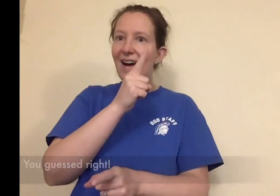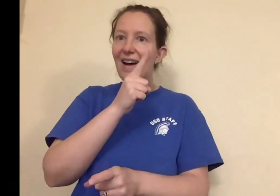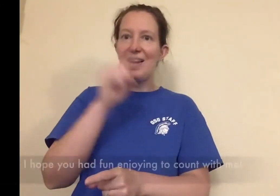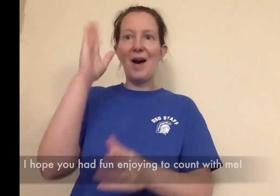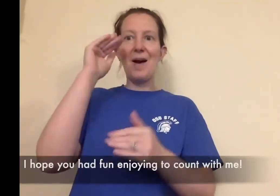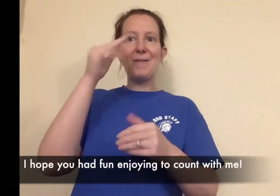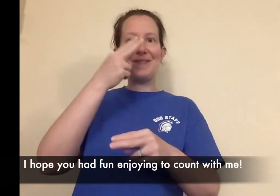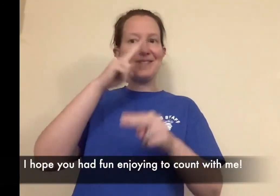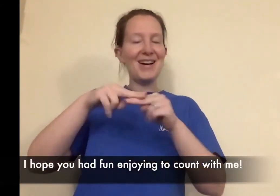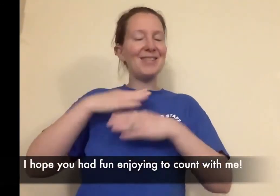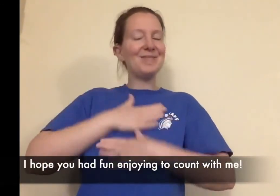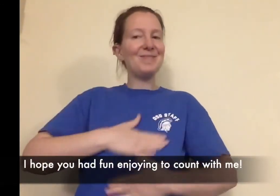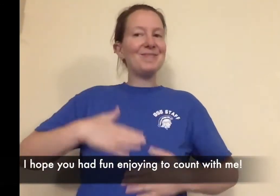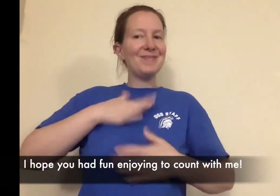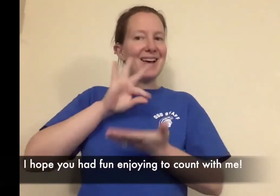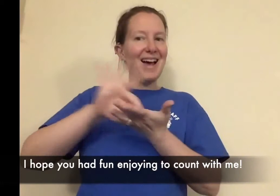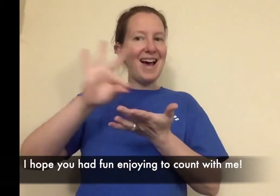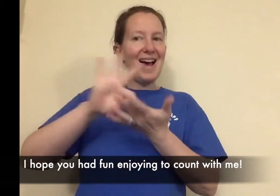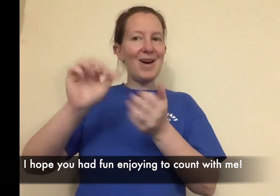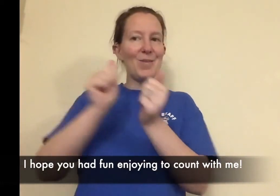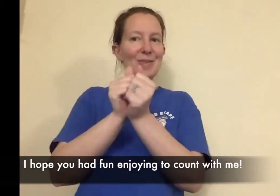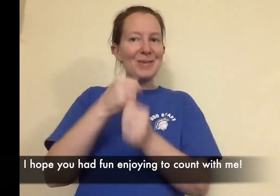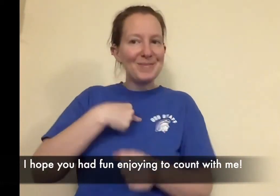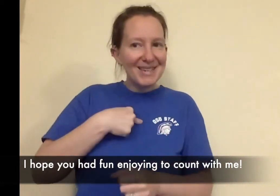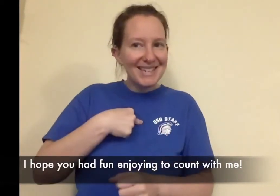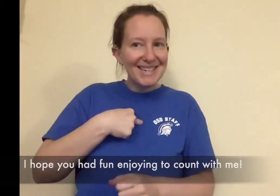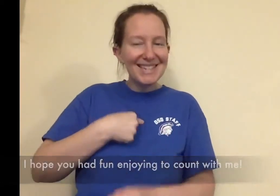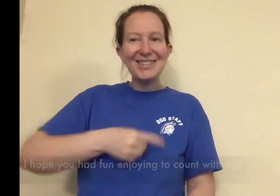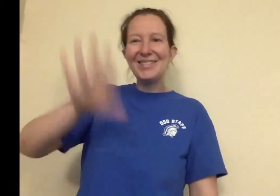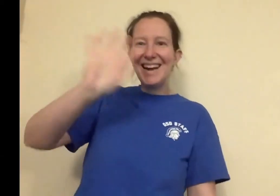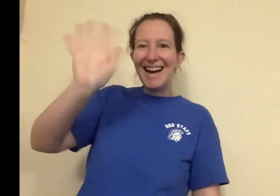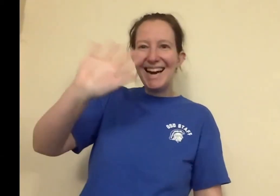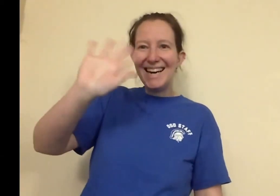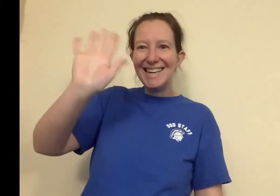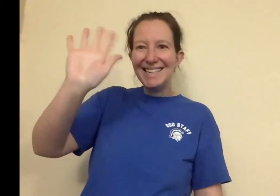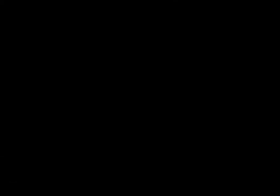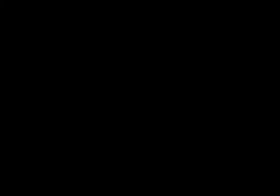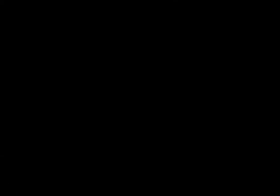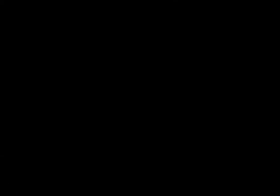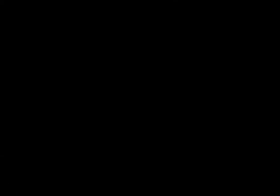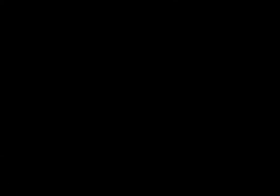1. You guessed right. I hope you had fun enjoying the counting with me. Bye.